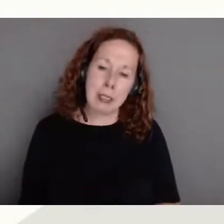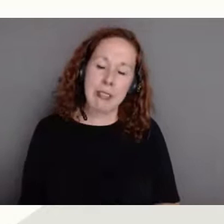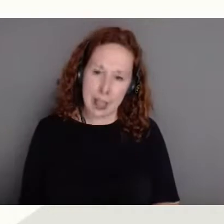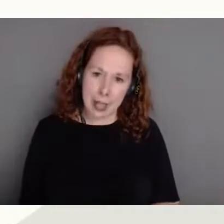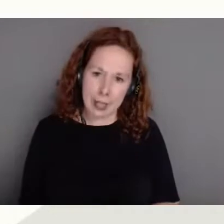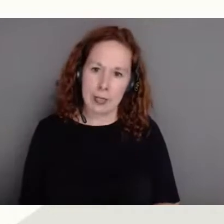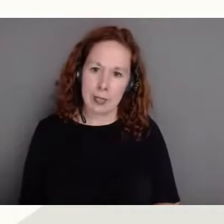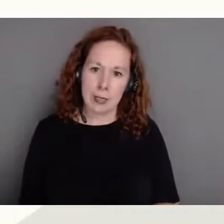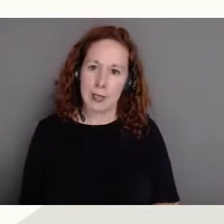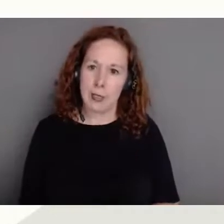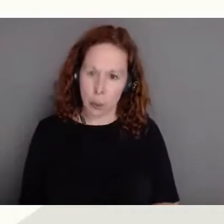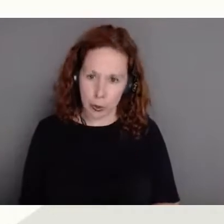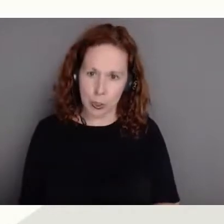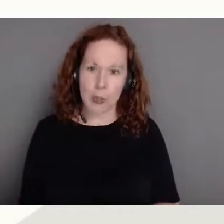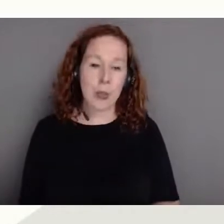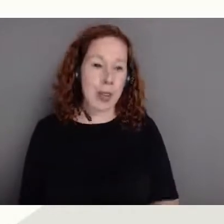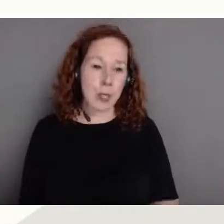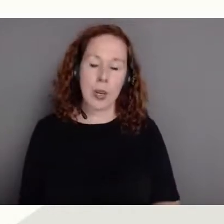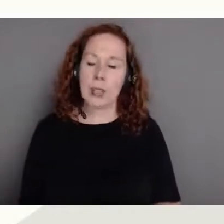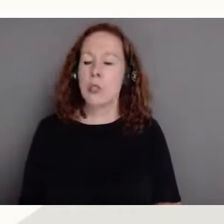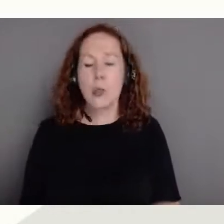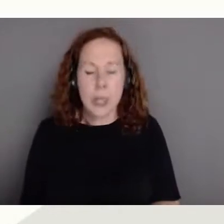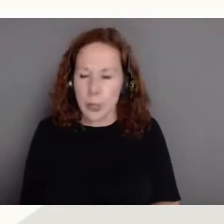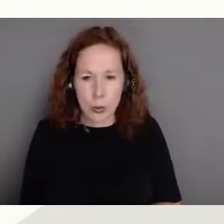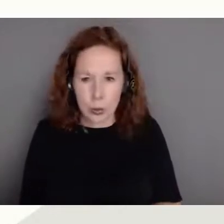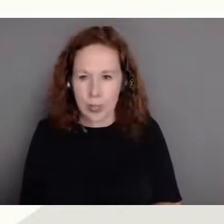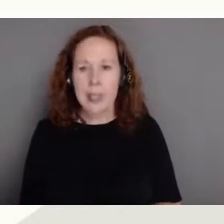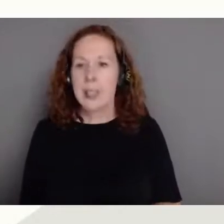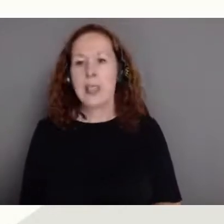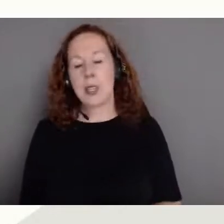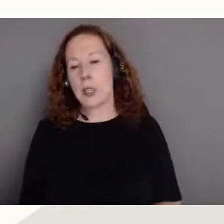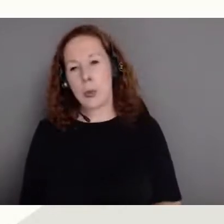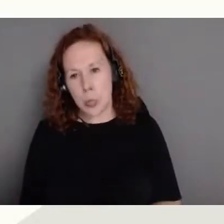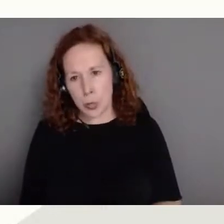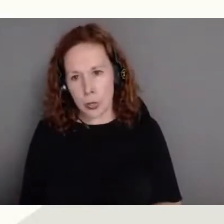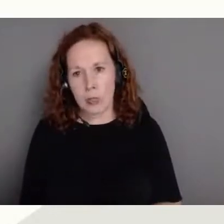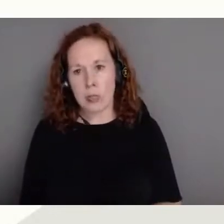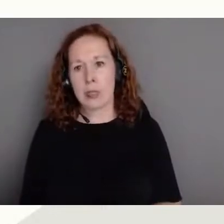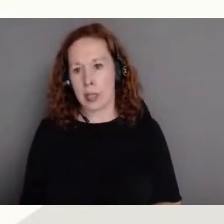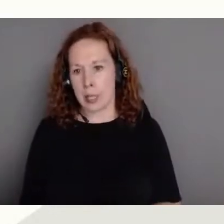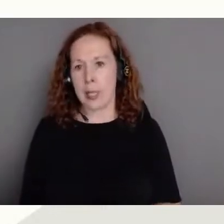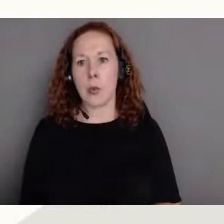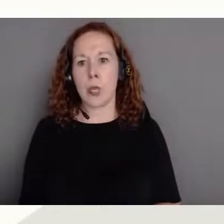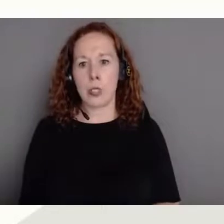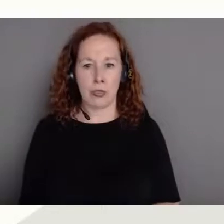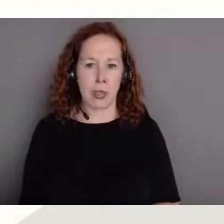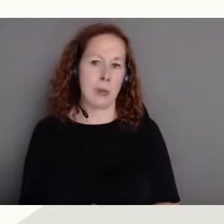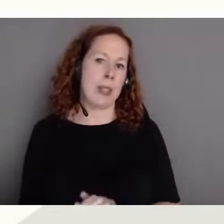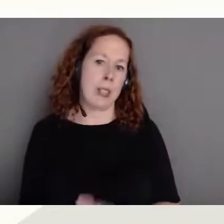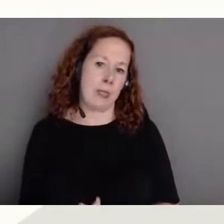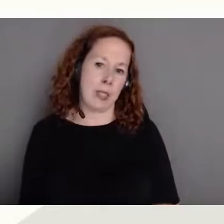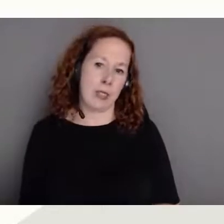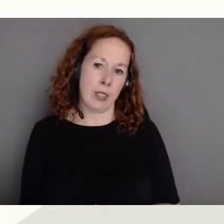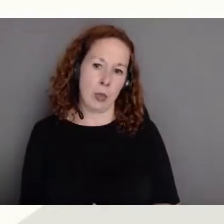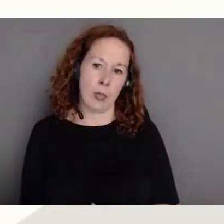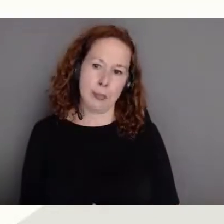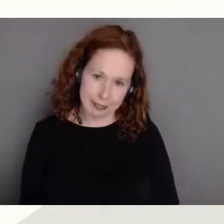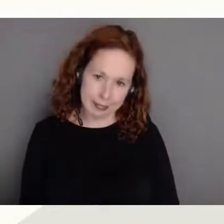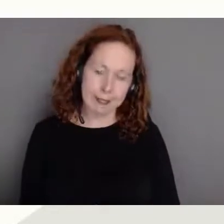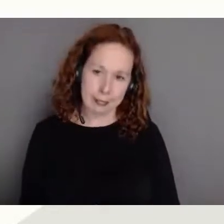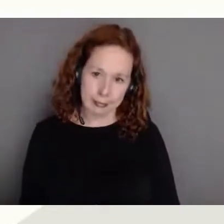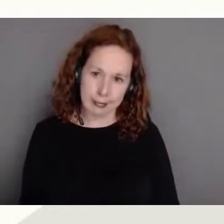member of that culture. Mhm. So that's why it's critical that Mhm. you learn sign language from a deaf